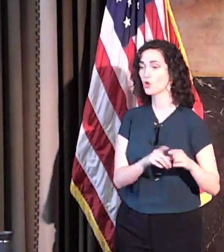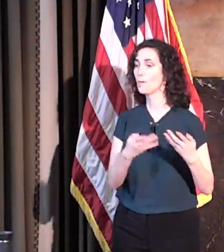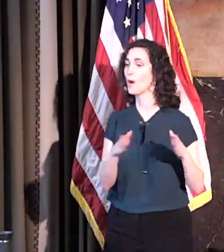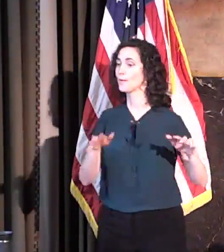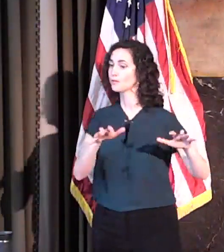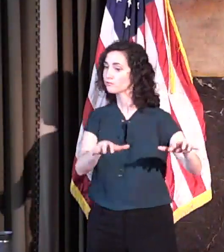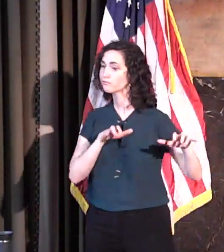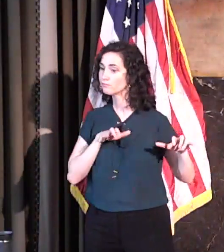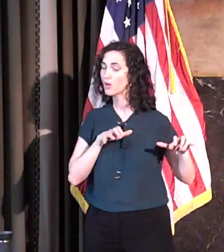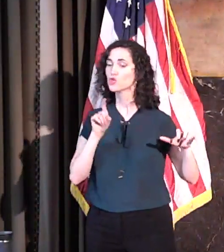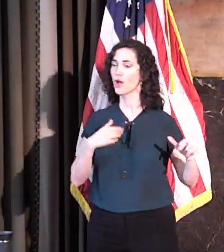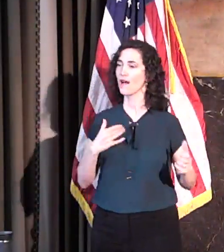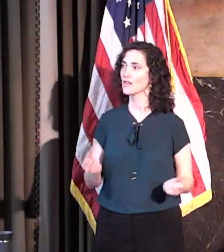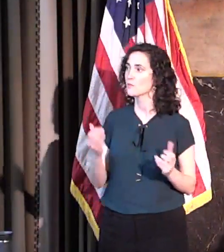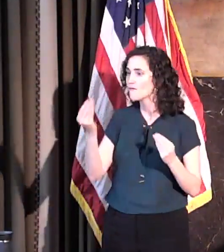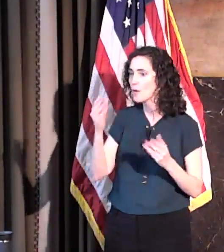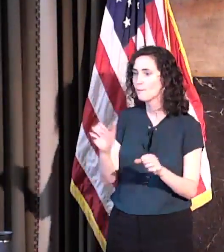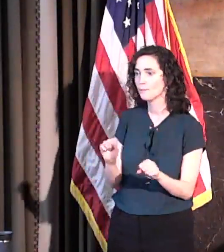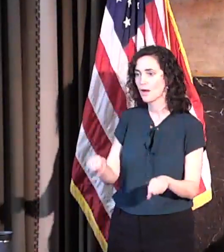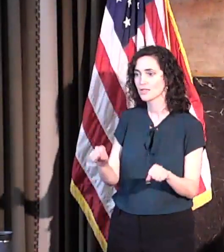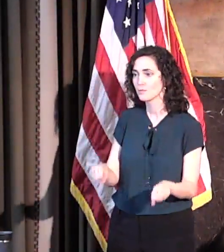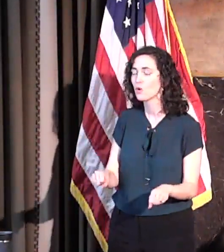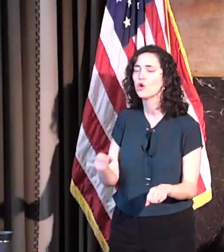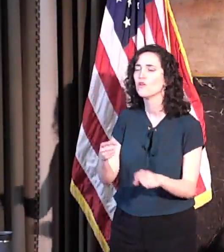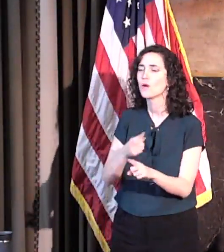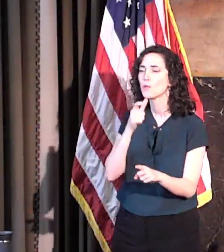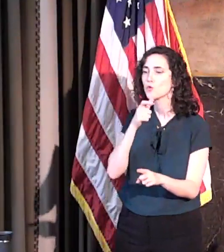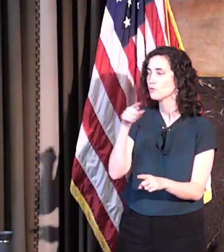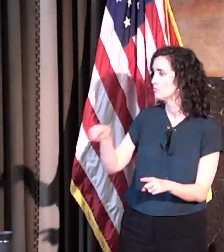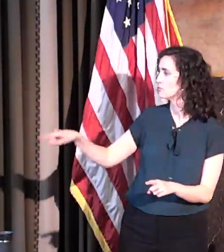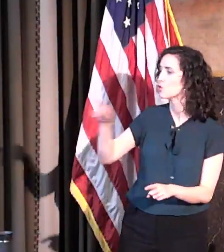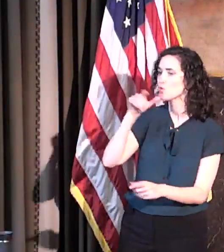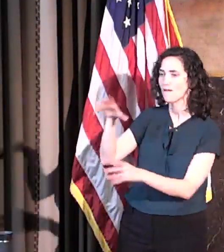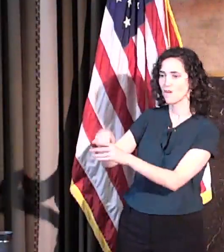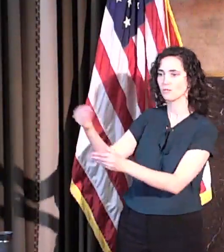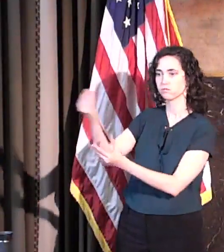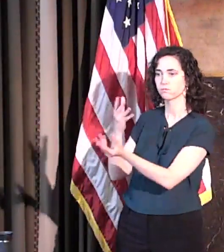information as possible directly from those who are involved.